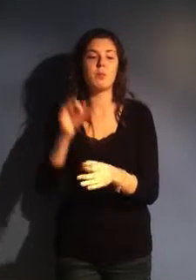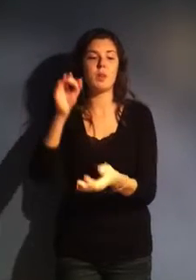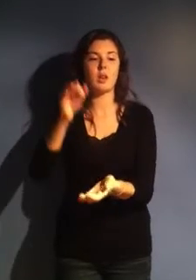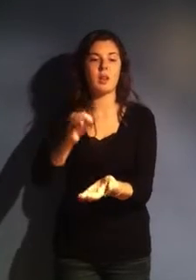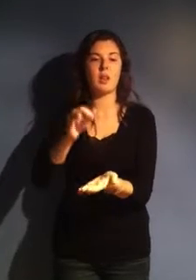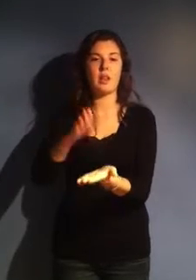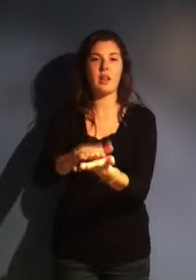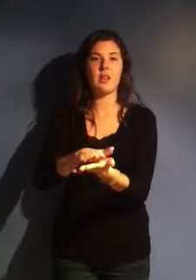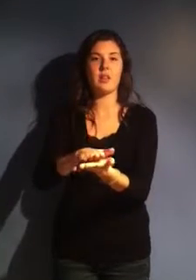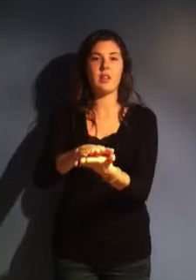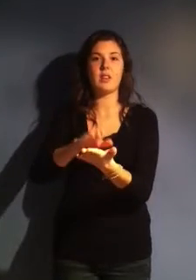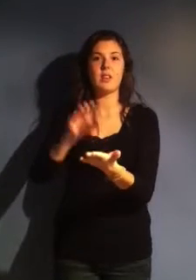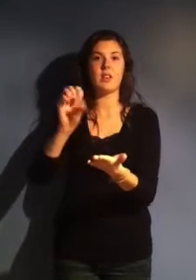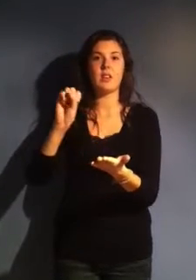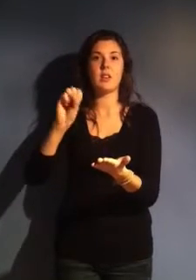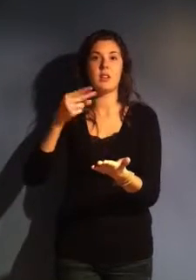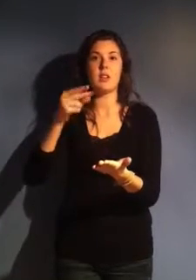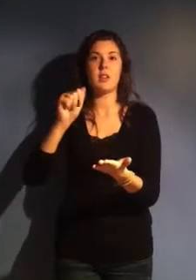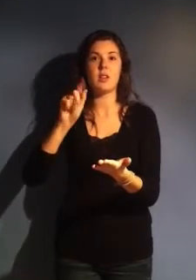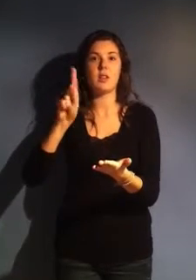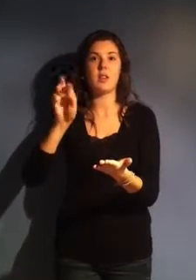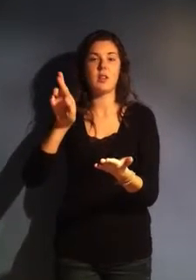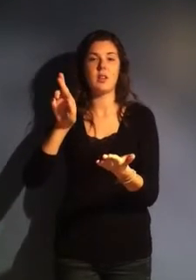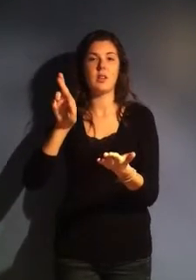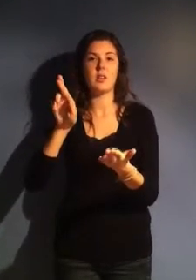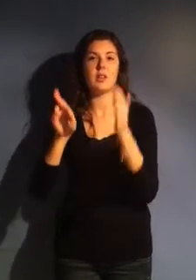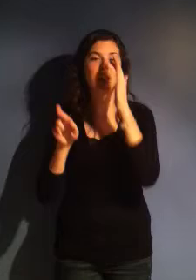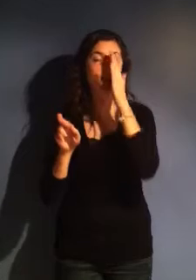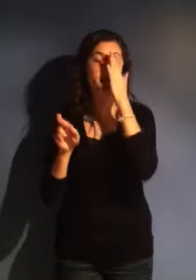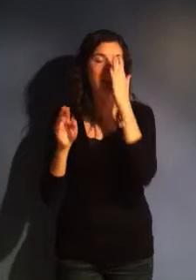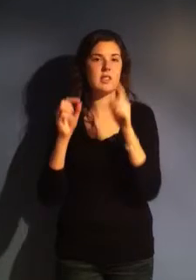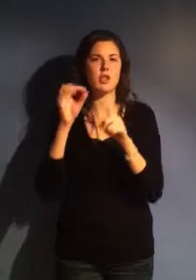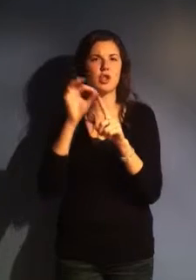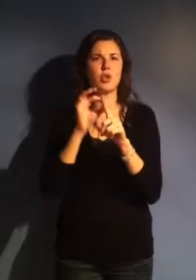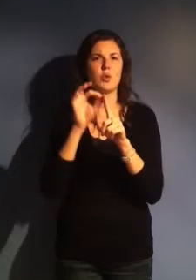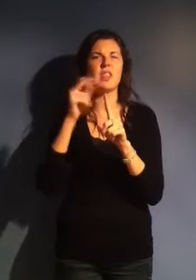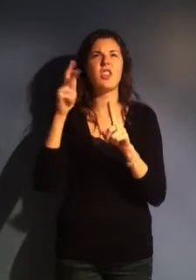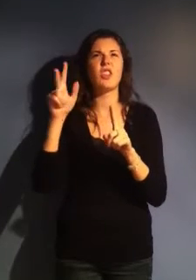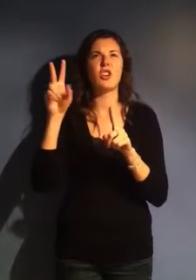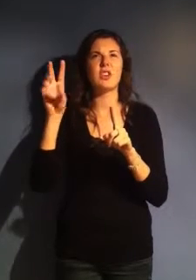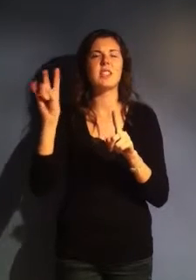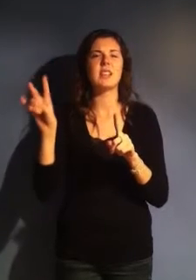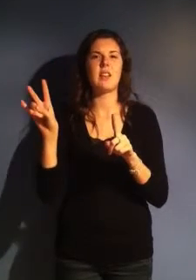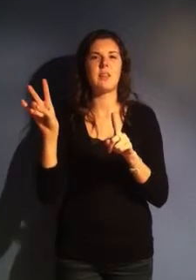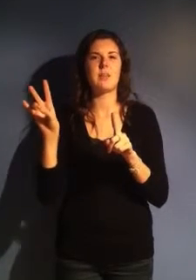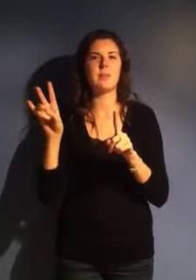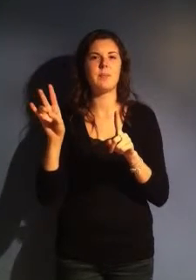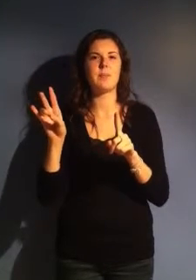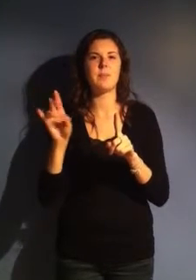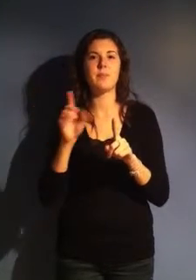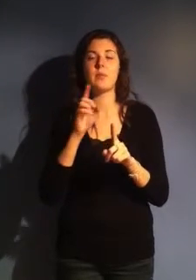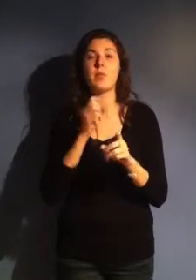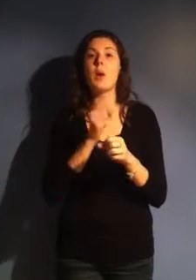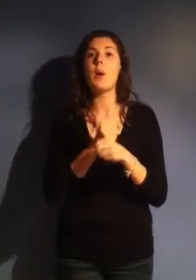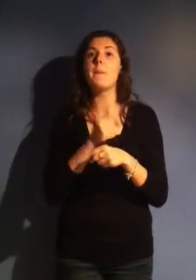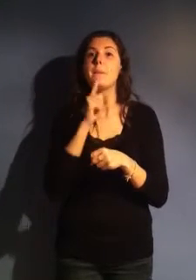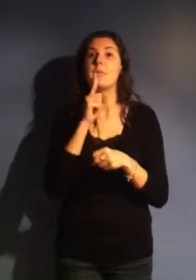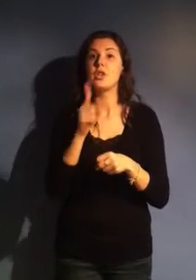door. It's kept at 37 degrees, and so you make sure that the shaker comes on again because a